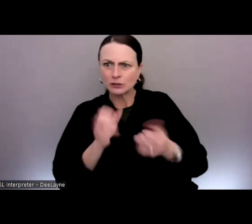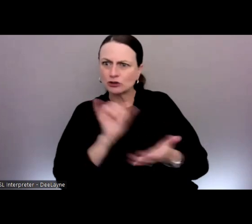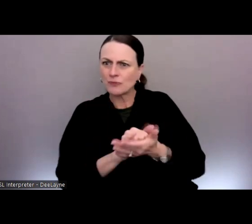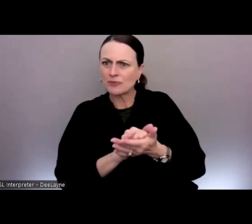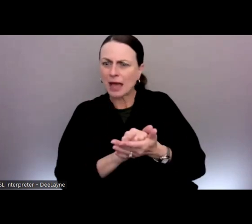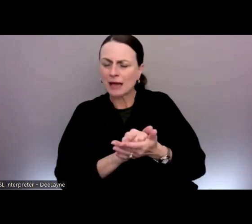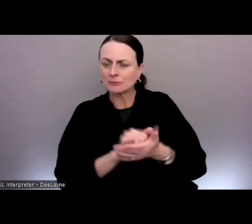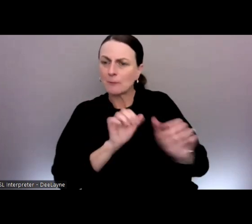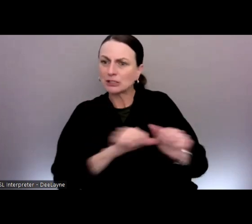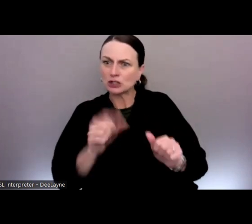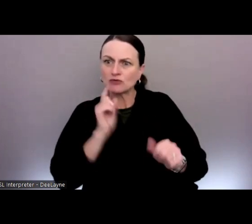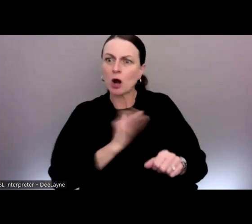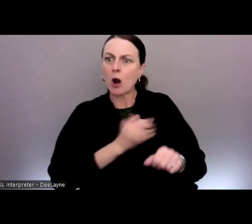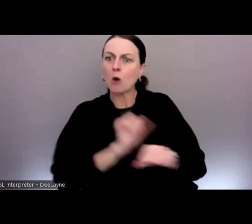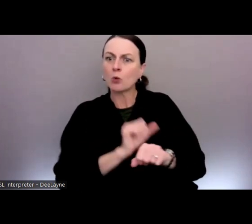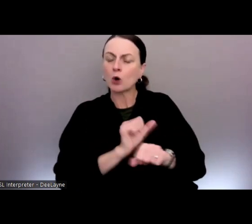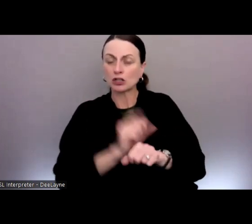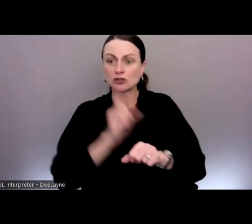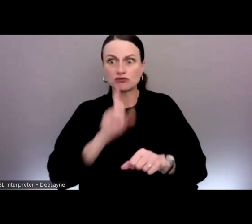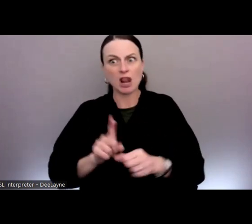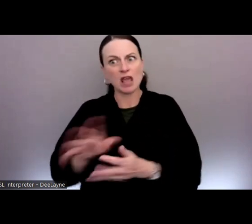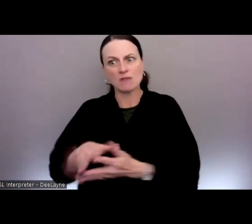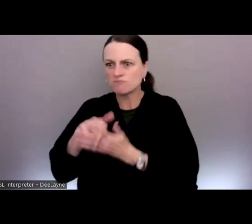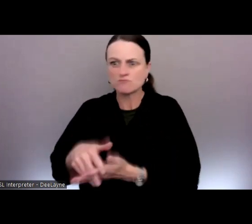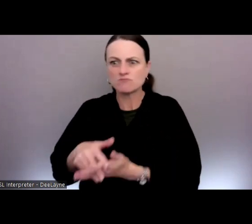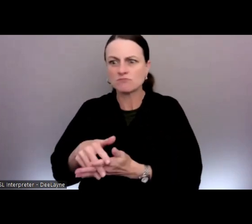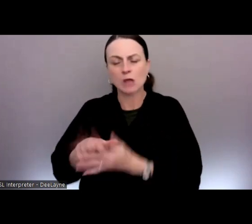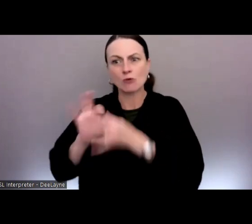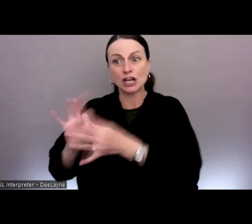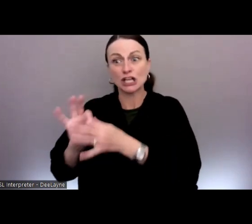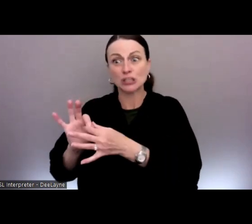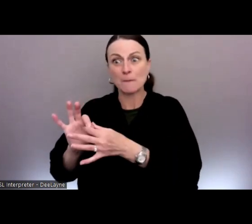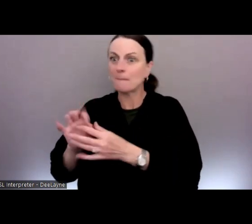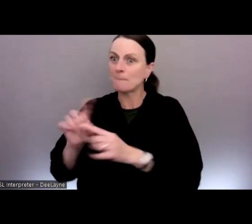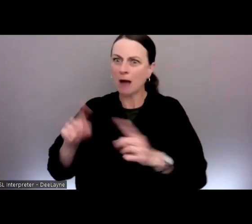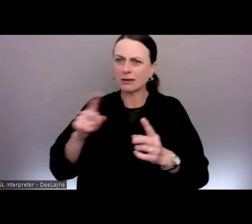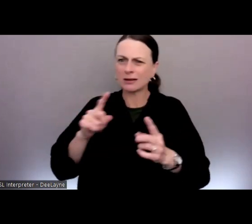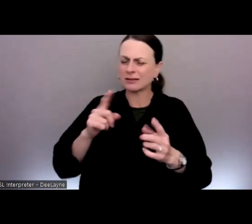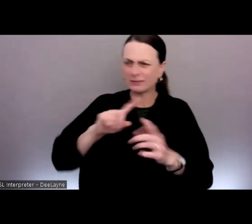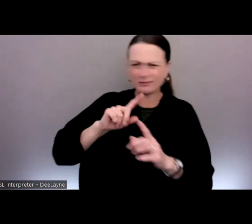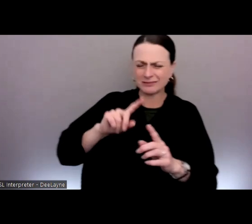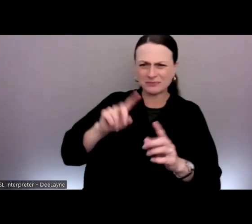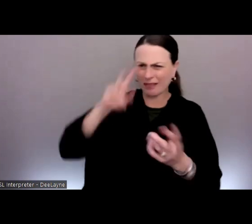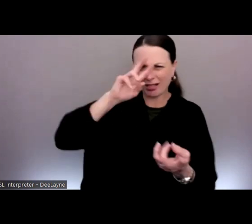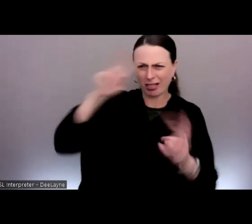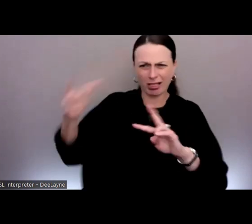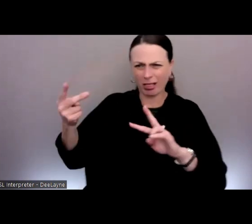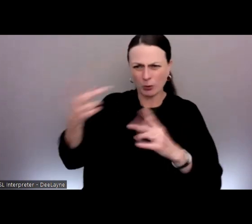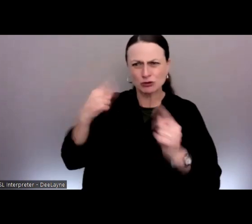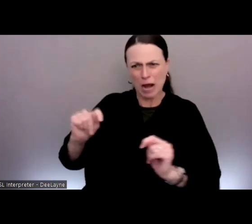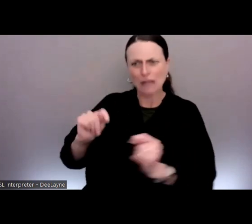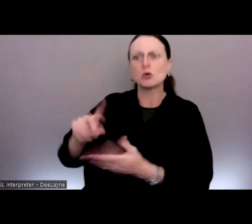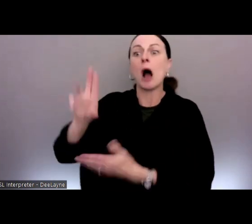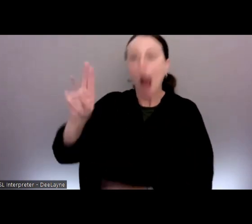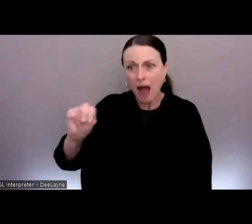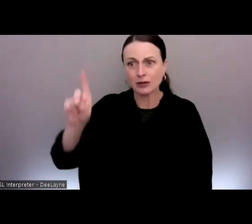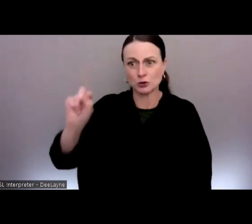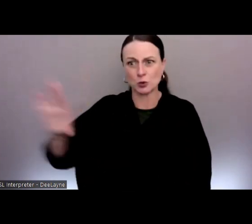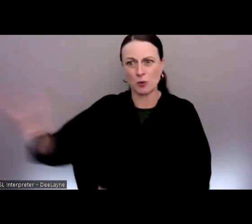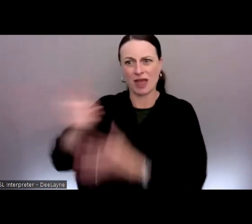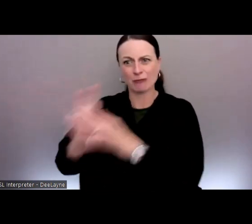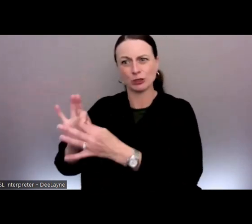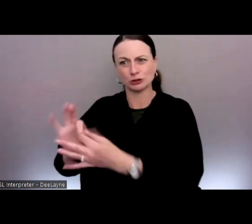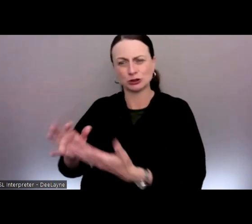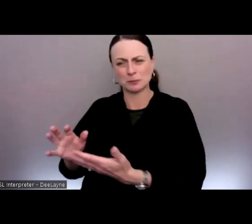validate and further entrench the very relations it claims to undo. So I've thought and continue to think about